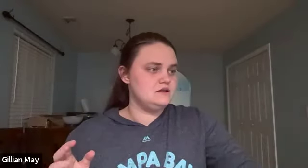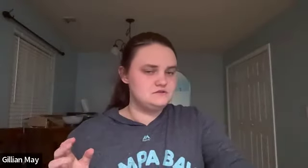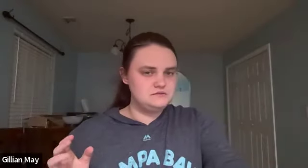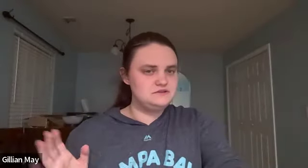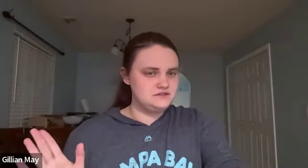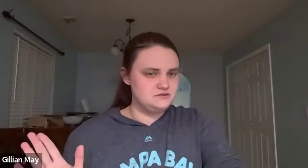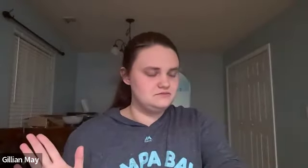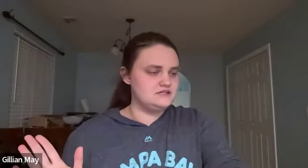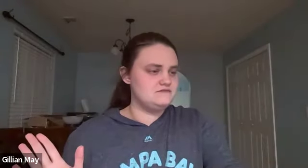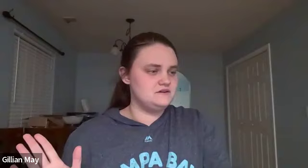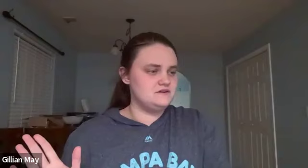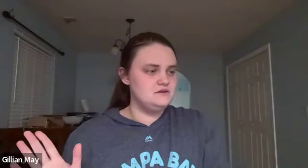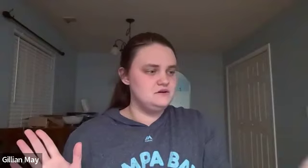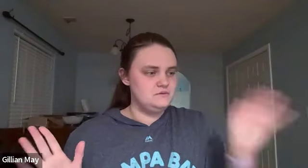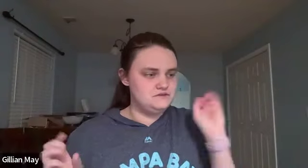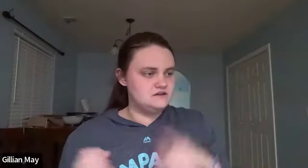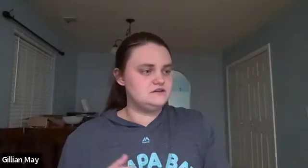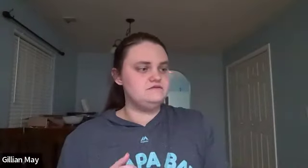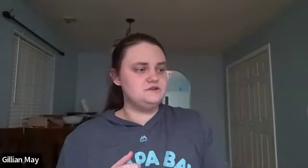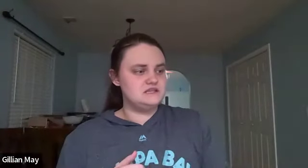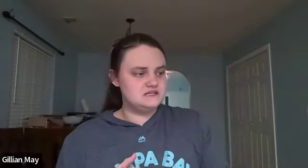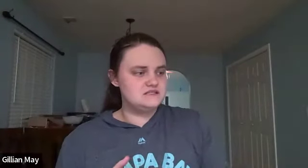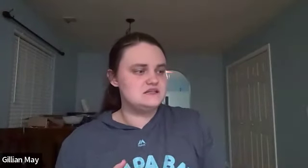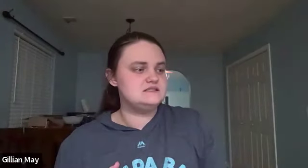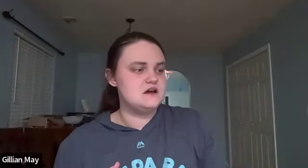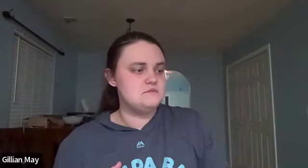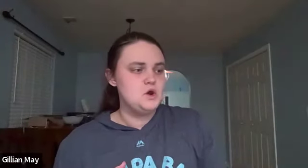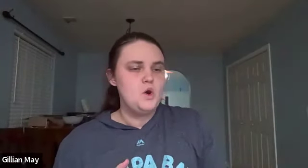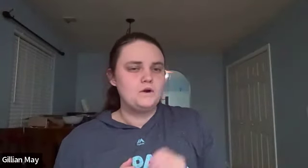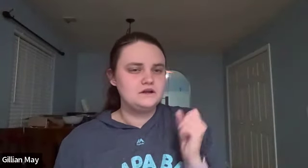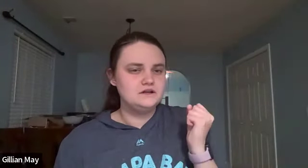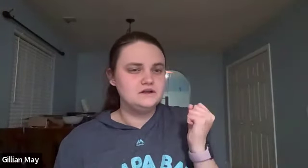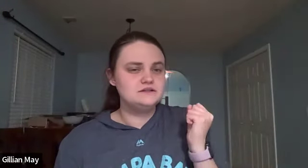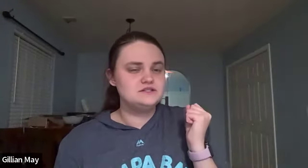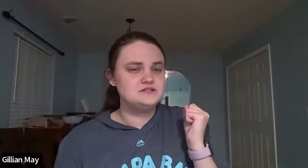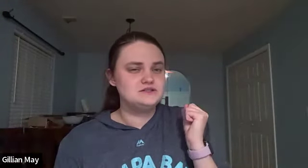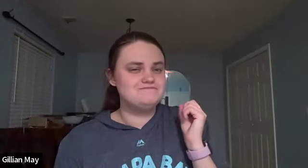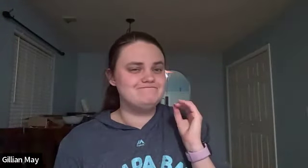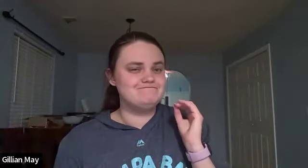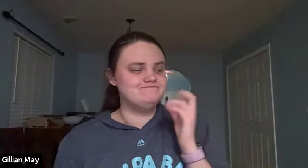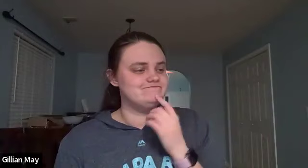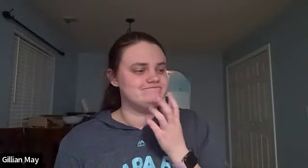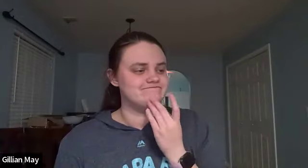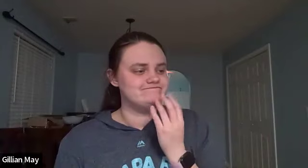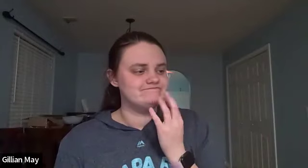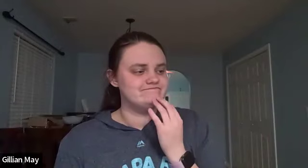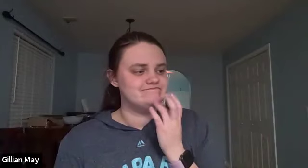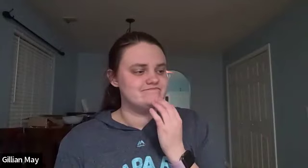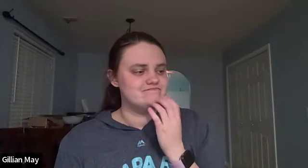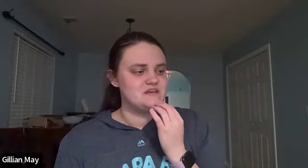here's what we'll do, because I feel we've done a good few sentences. We're gonna,